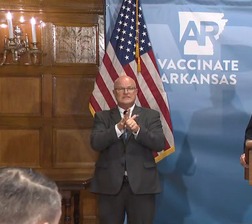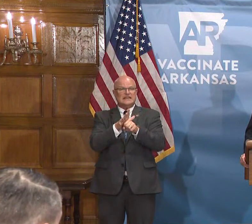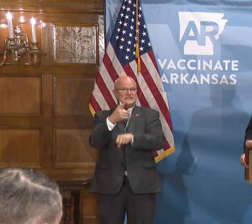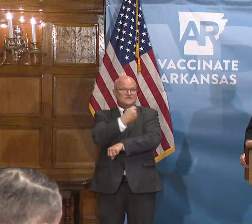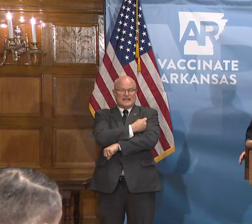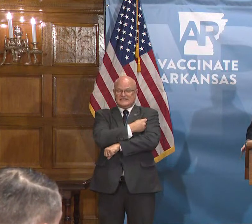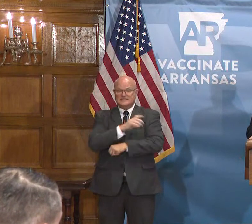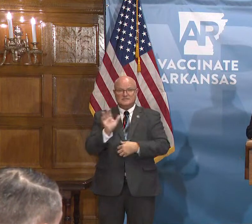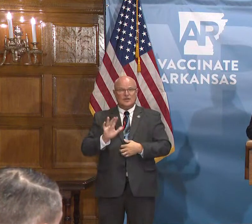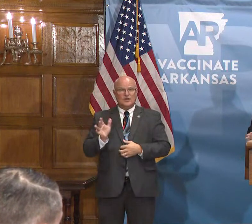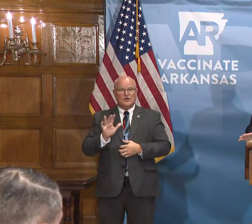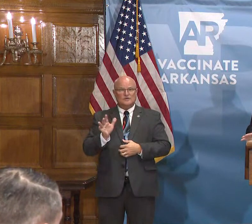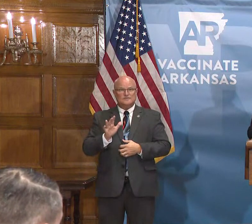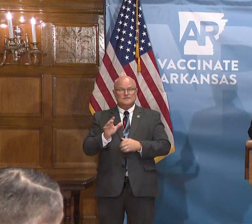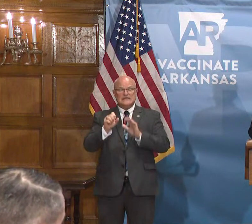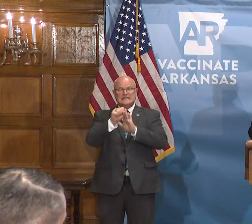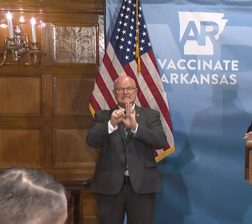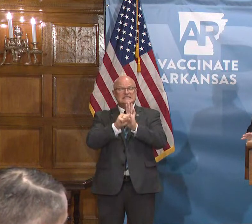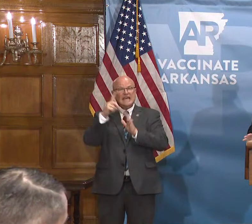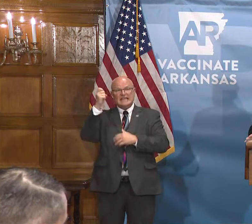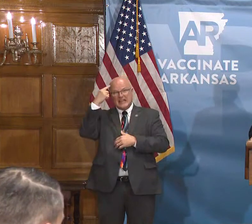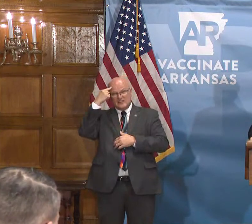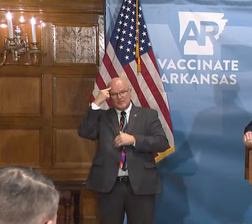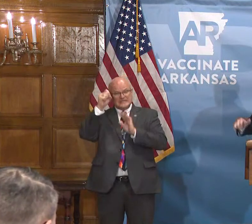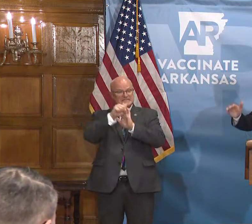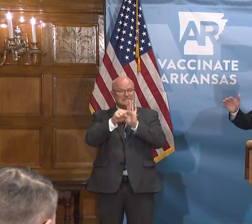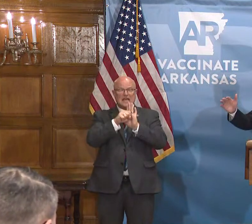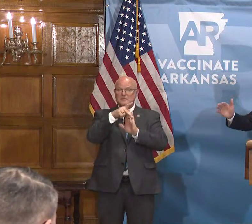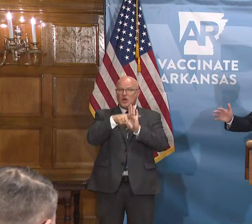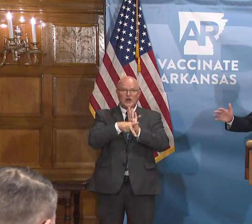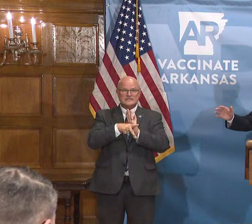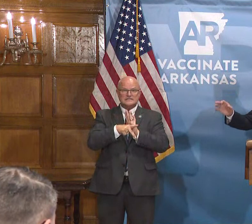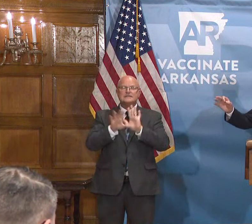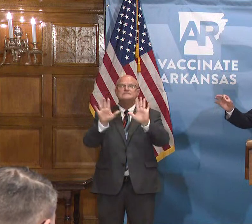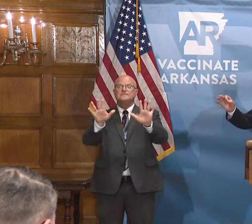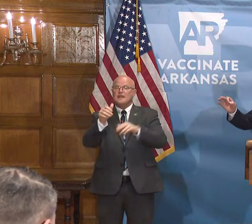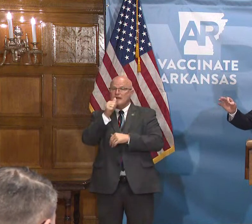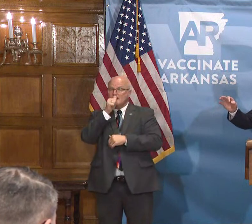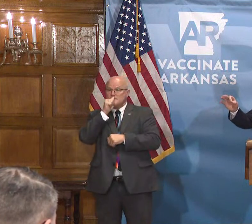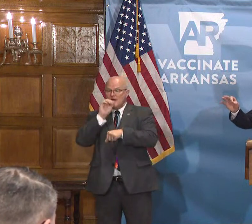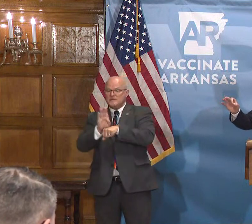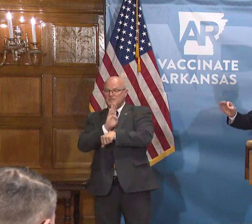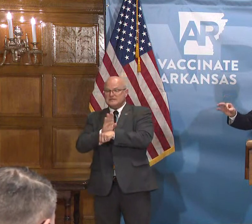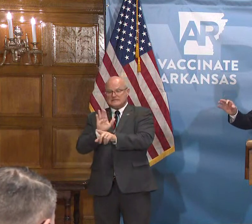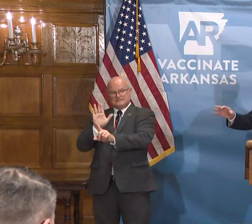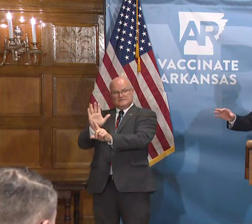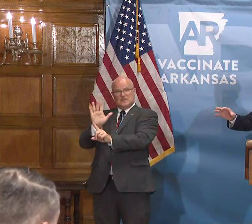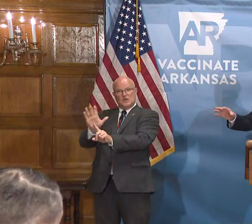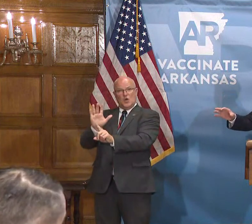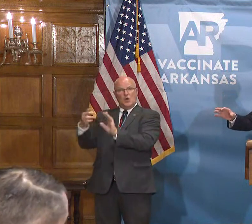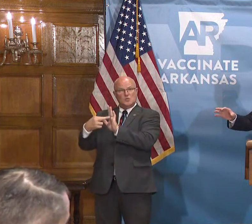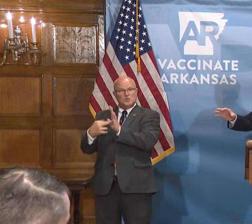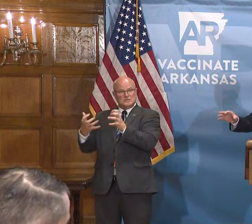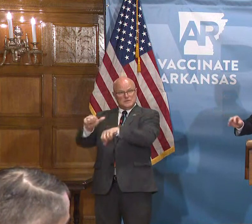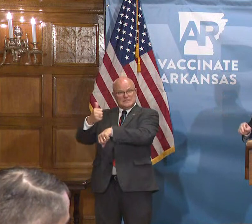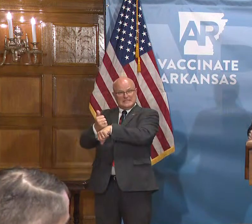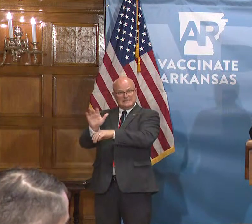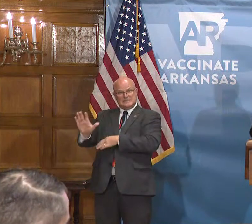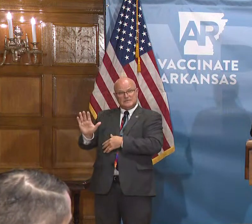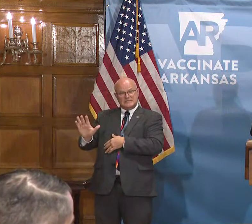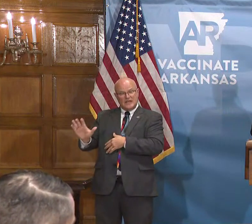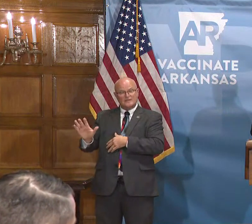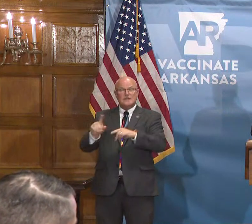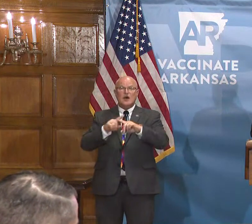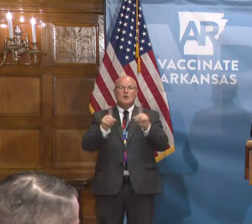COVID-19. In terms of state government, state policy, obviously the private sector has the rules that they want to set in their